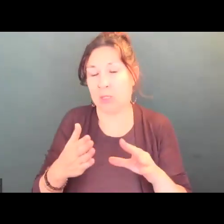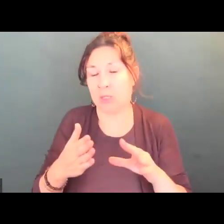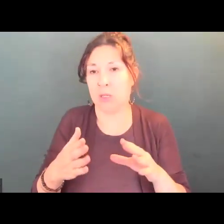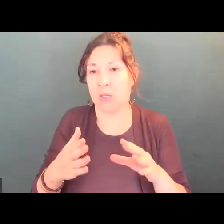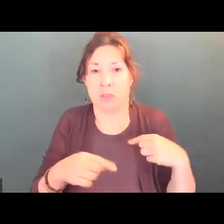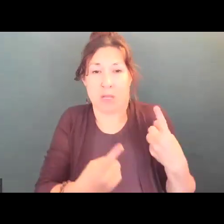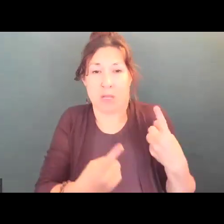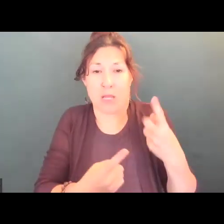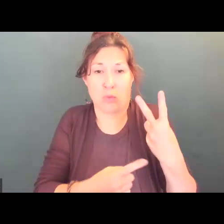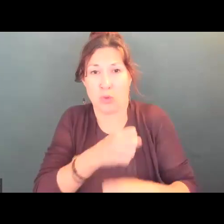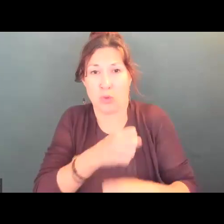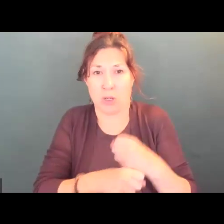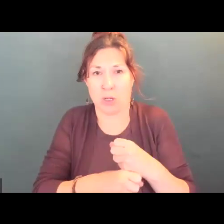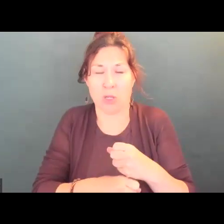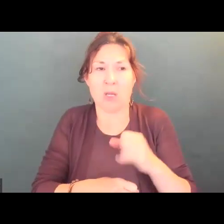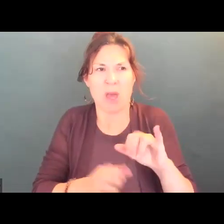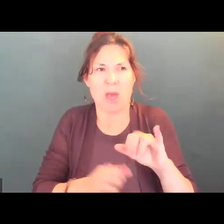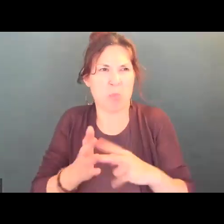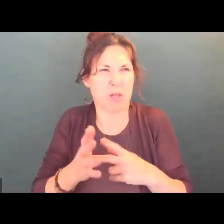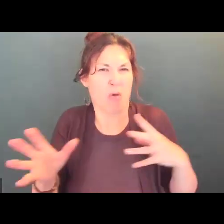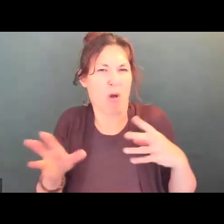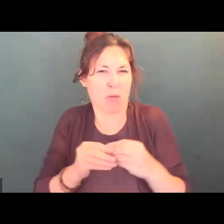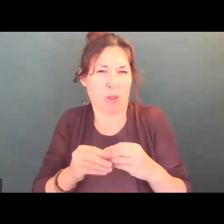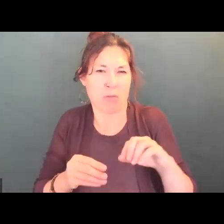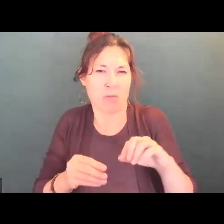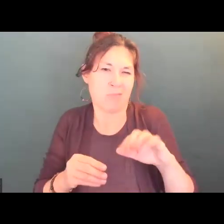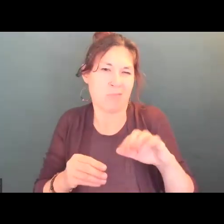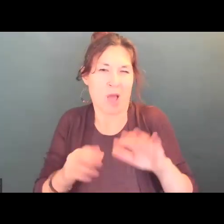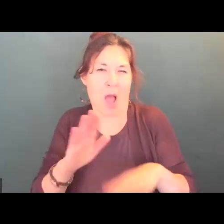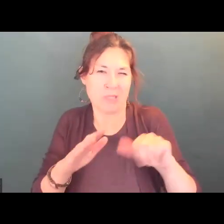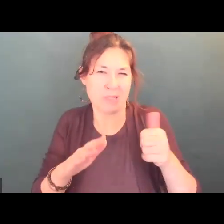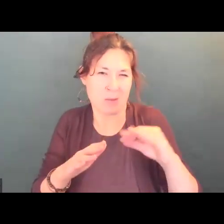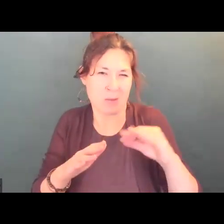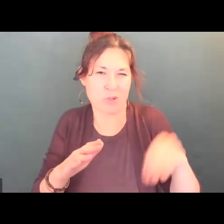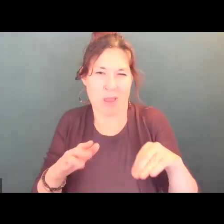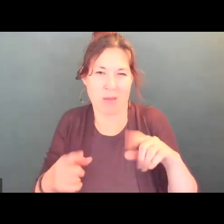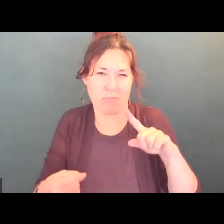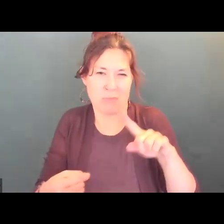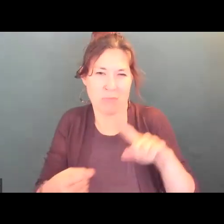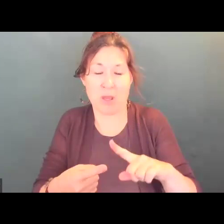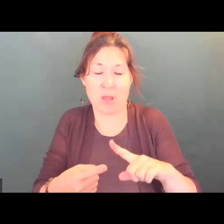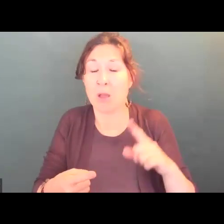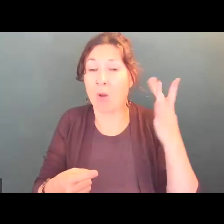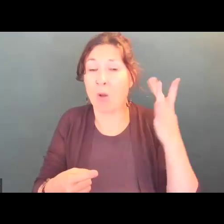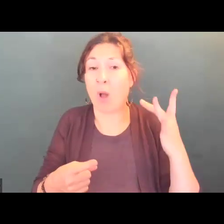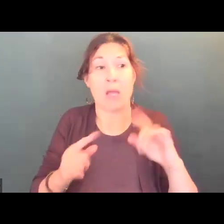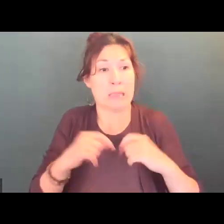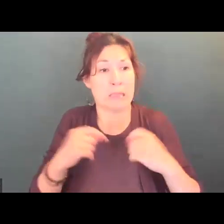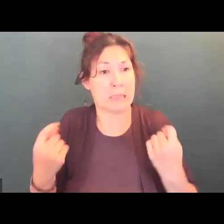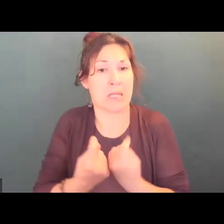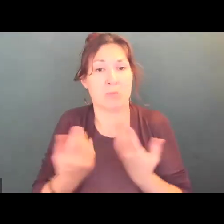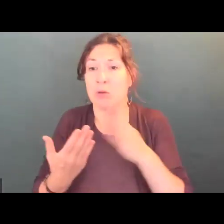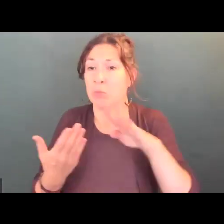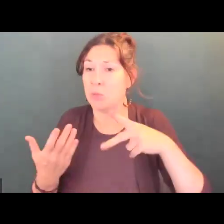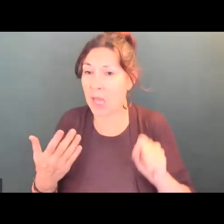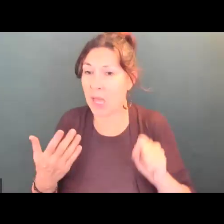a 7 to 10% decrease. This is really a testament to the hard work of our teams here in BPS, in student